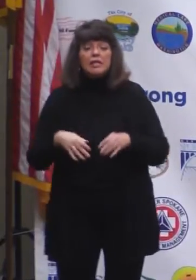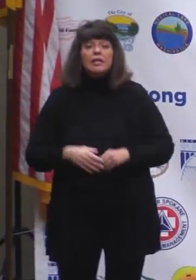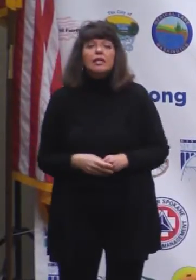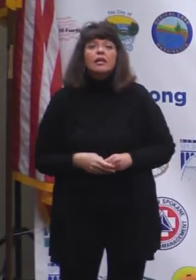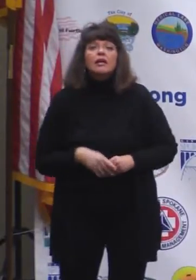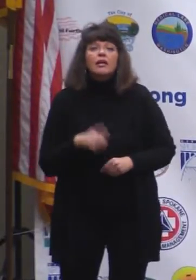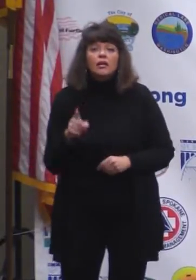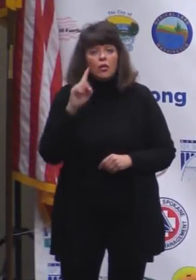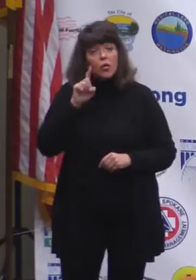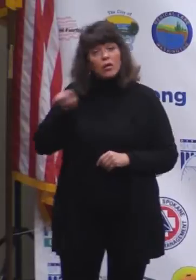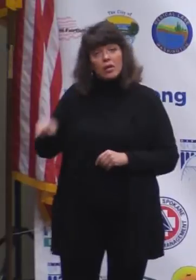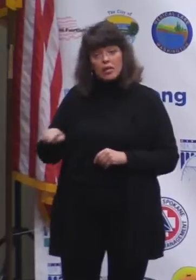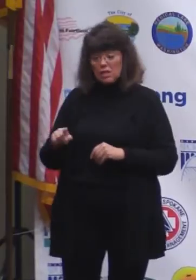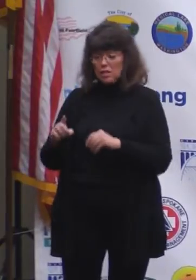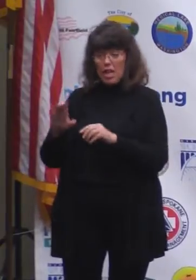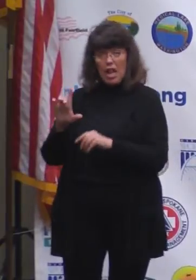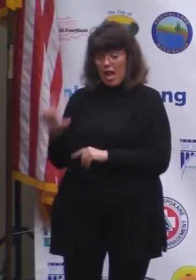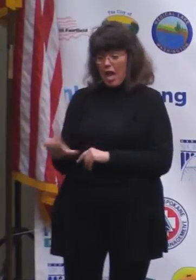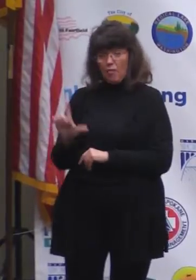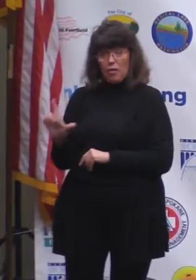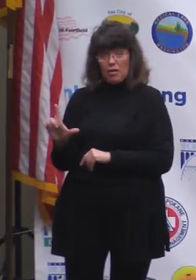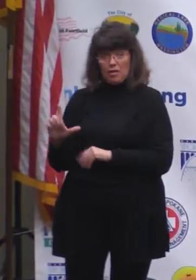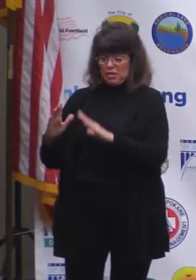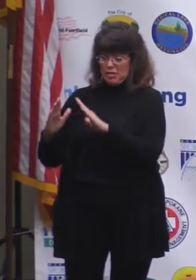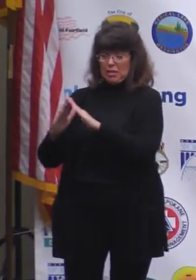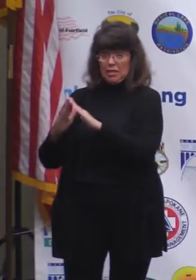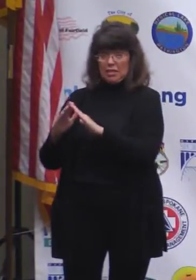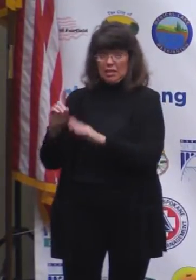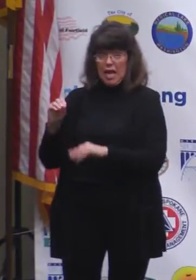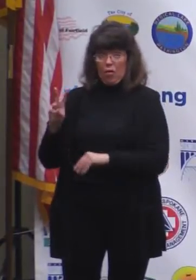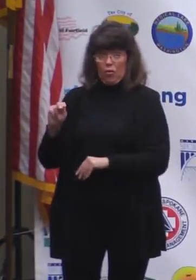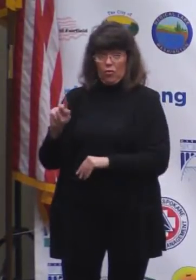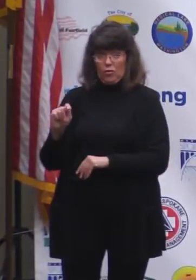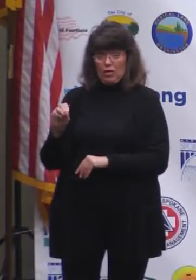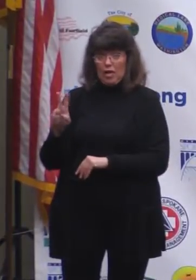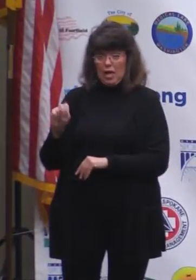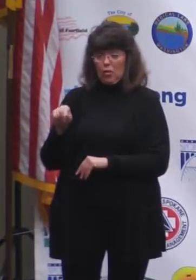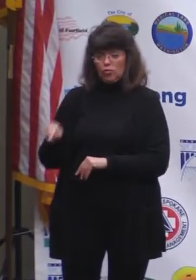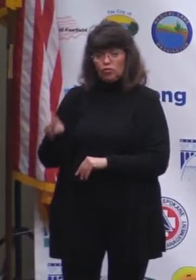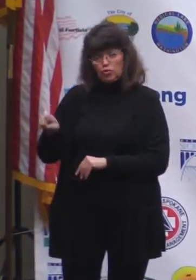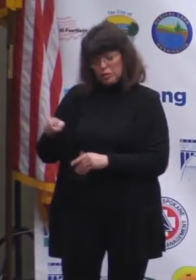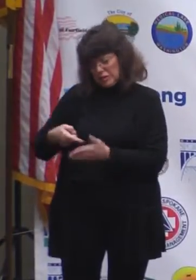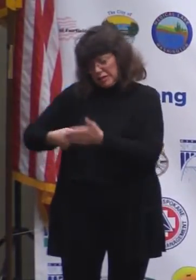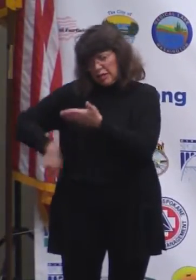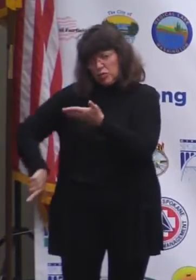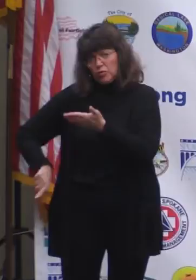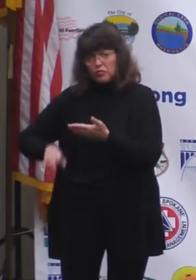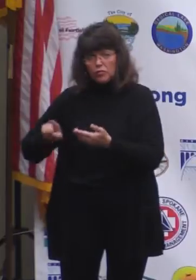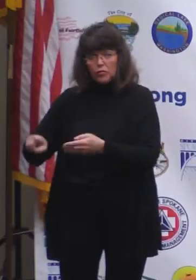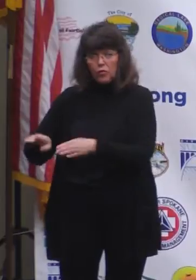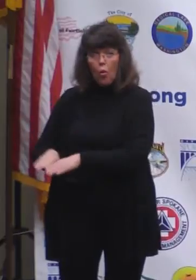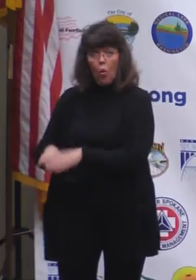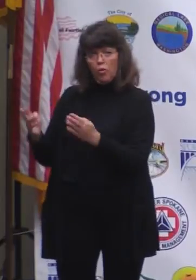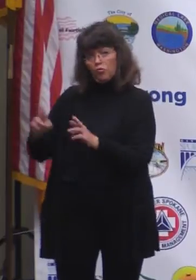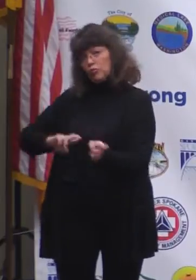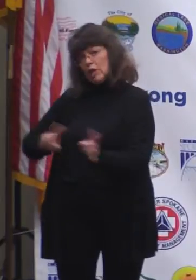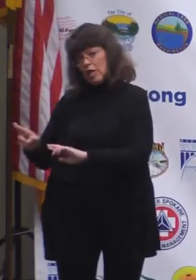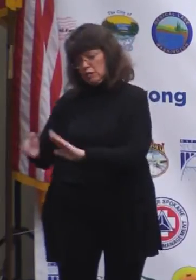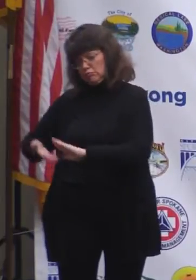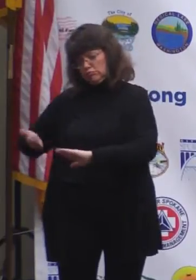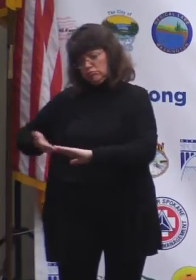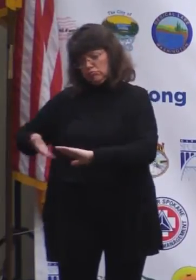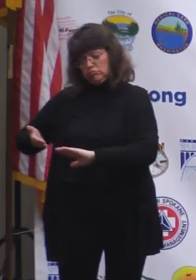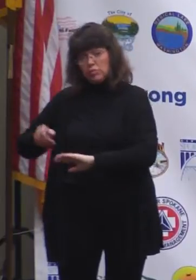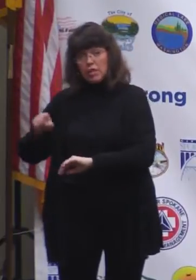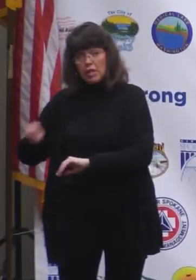capacity in the downtown library, we believe will be operational early next week. The step is being taken with our regional